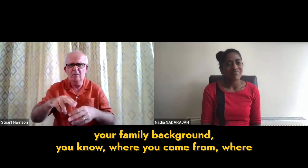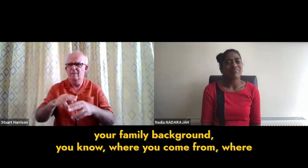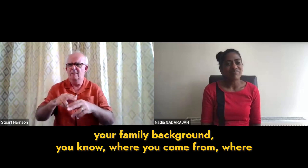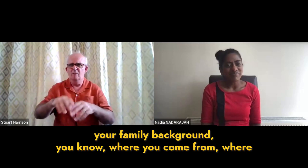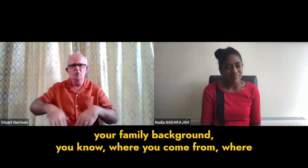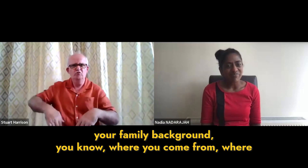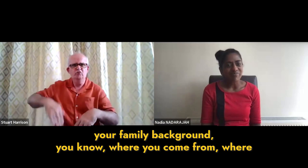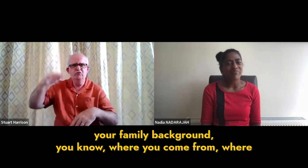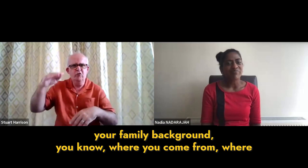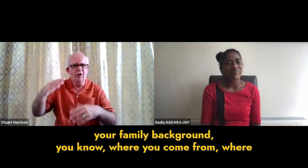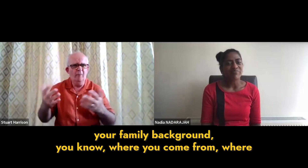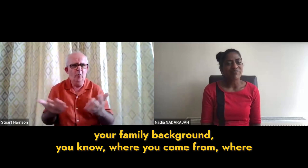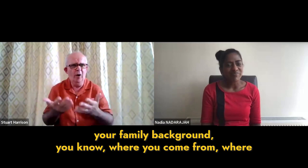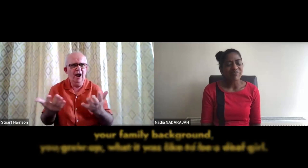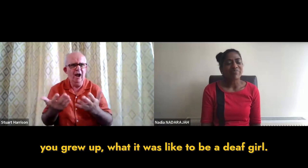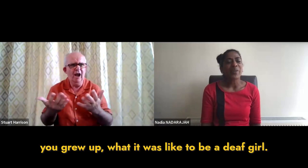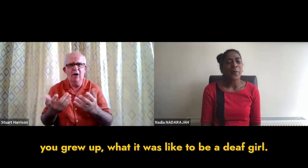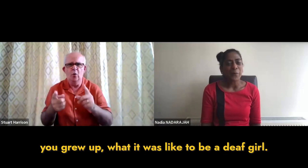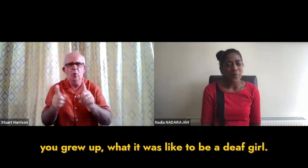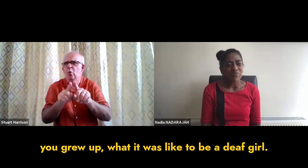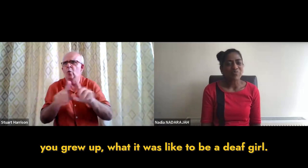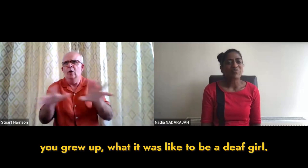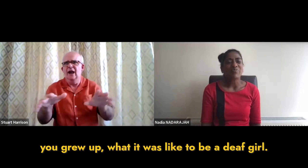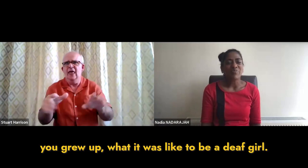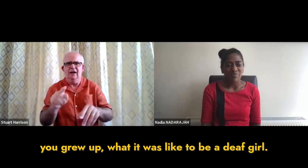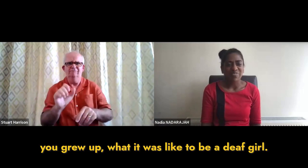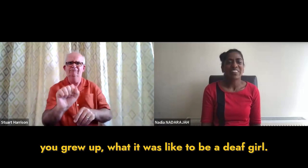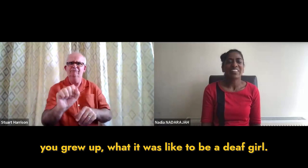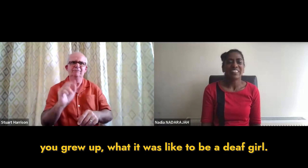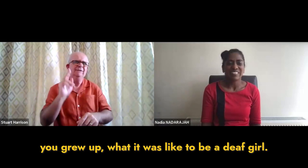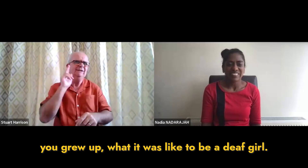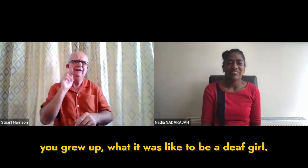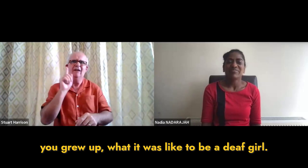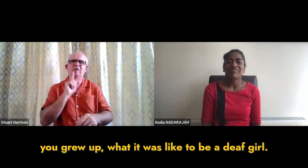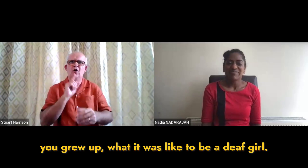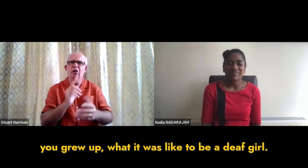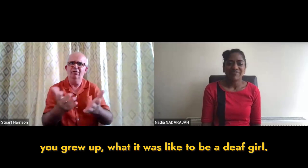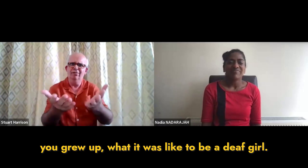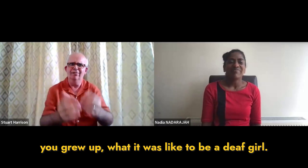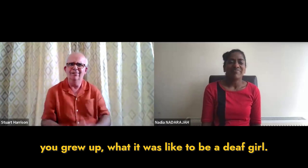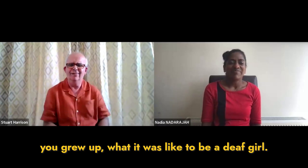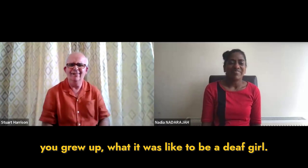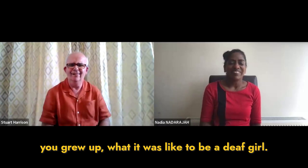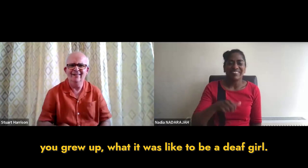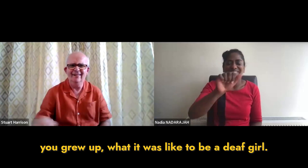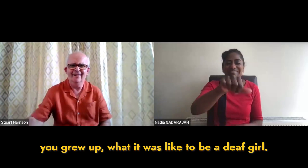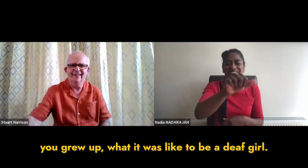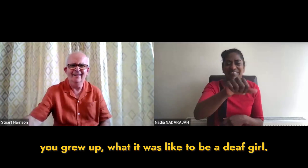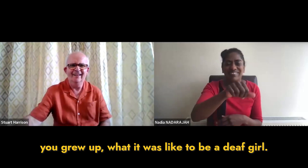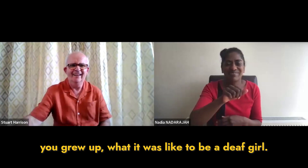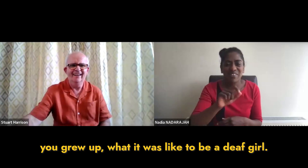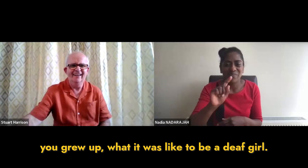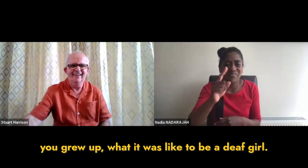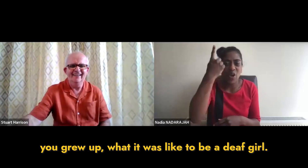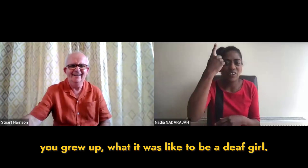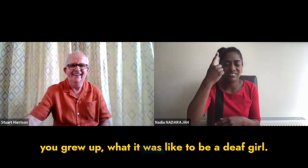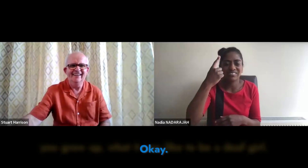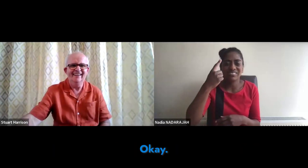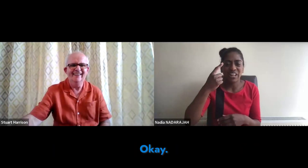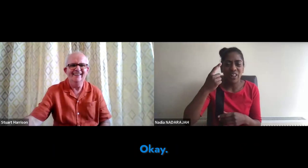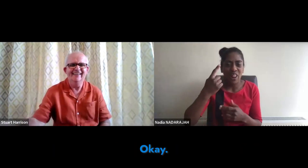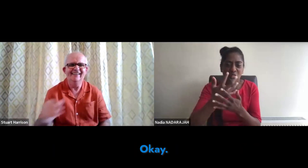family background, where you come from, where you grew up, what it was like to be a deaf girl for